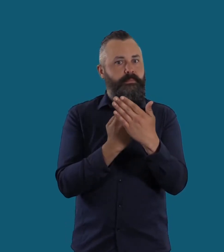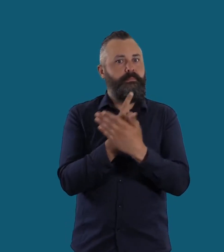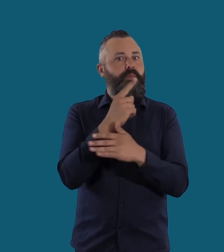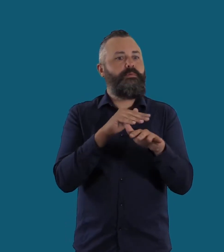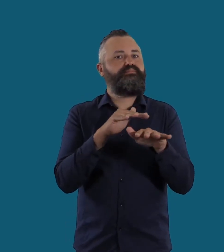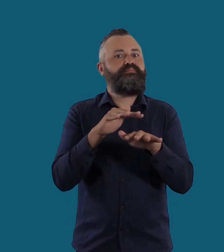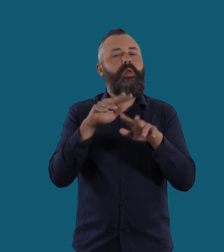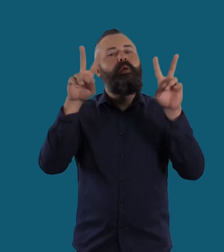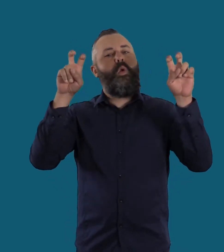Foreshocks and aftershocks.